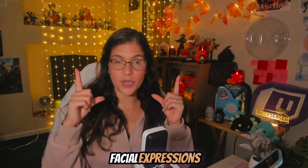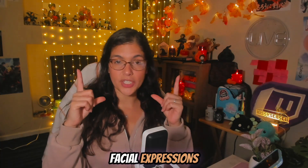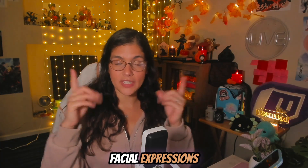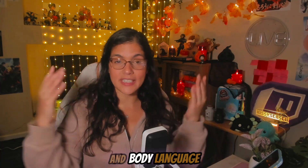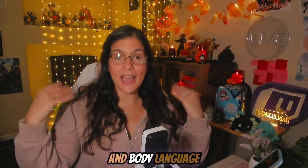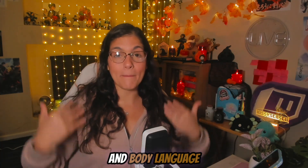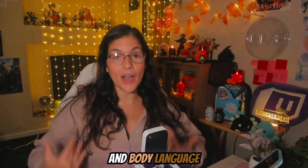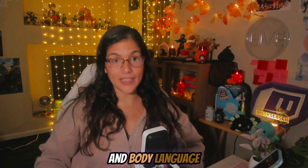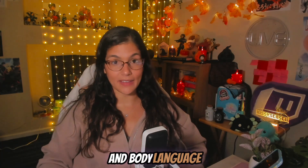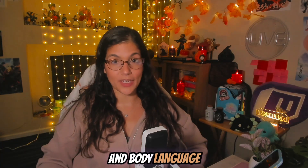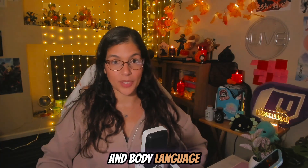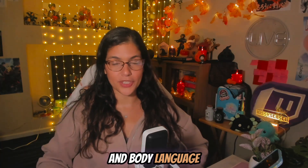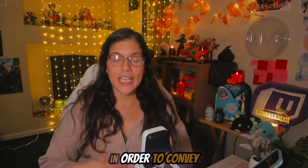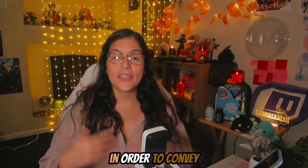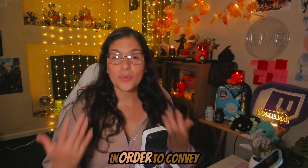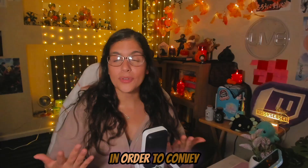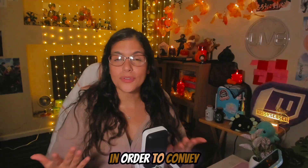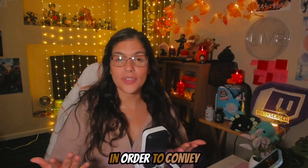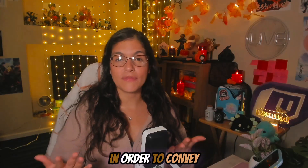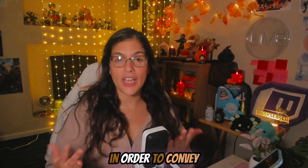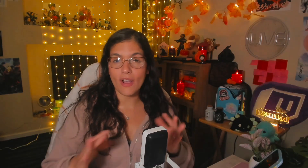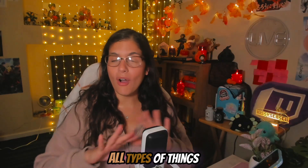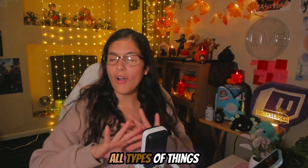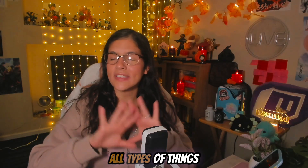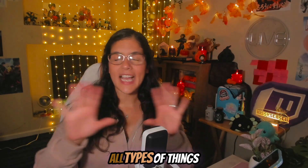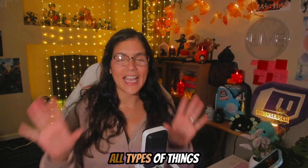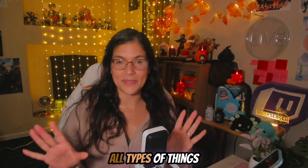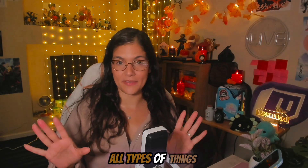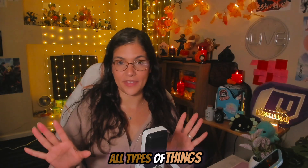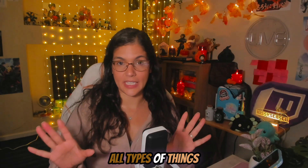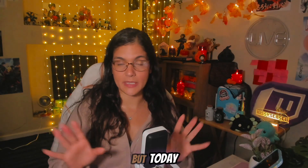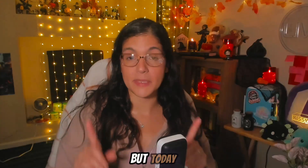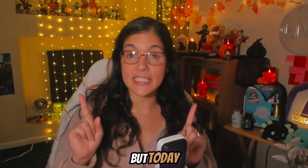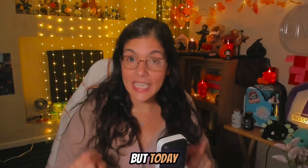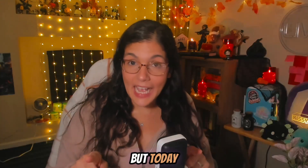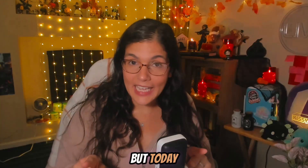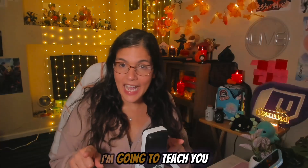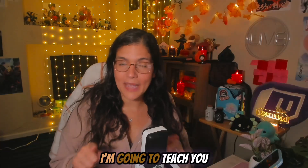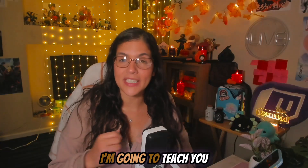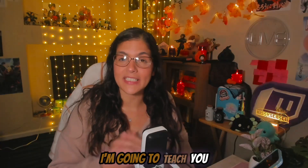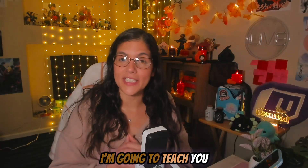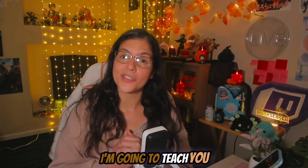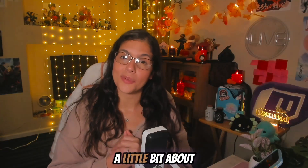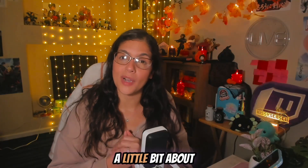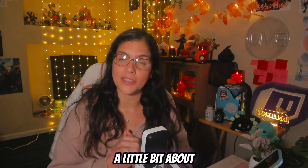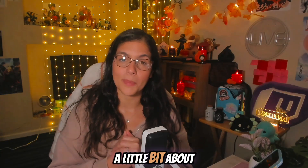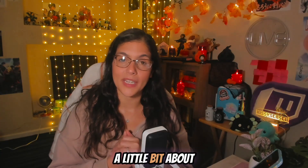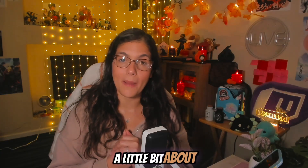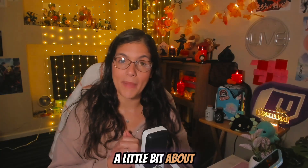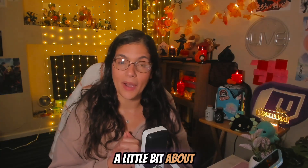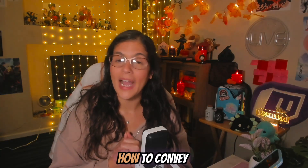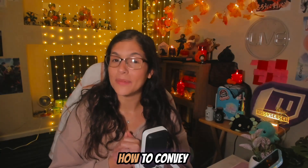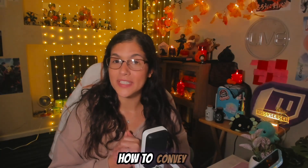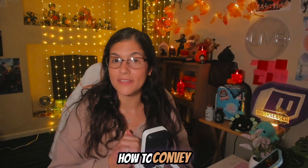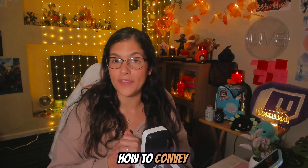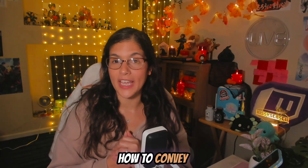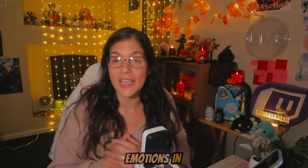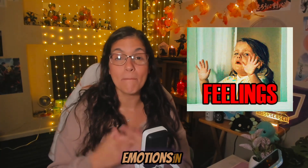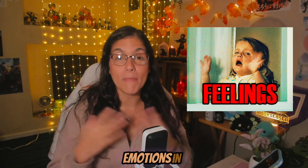expressions, and body language in order to convey all types of things. But today, I'm going to teach you a little bit about how to convey